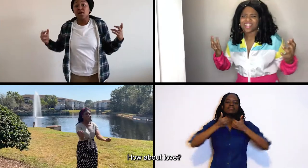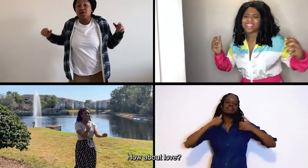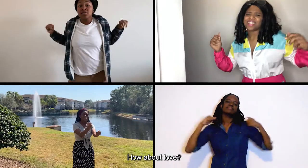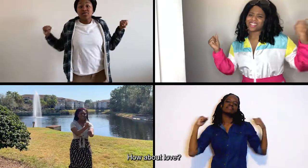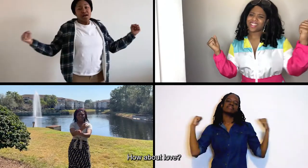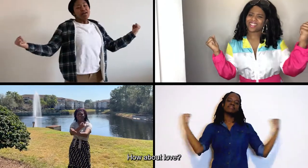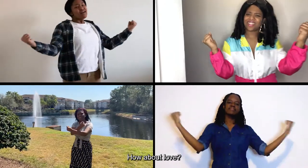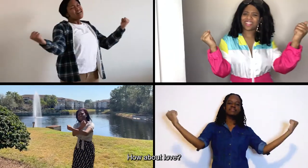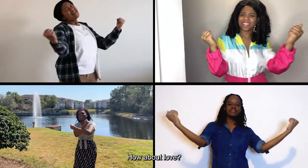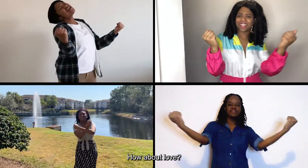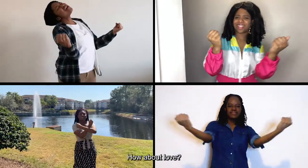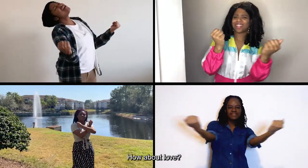love?